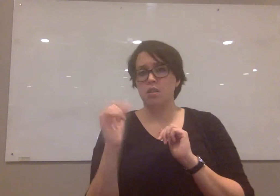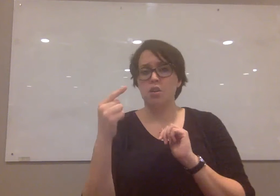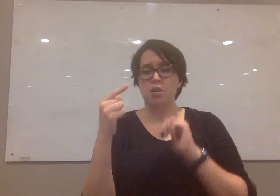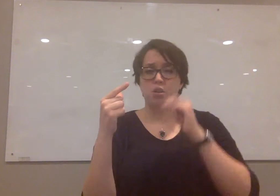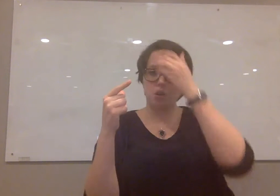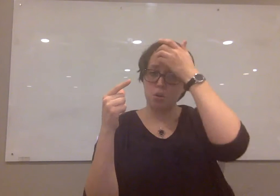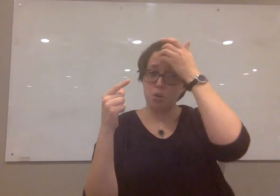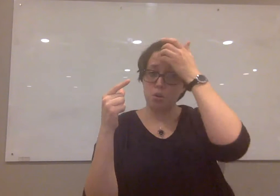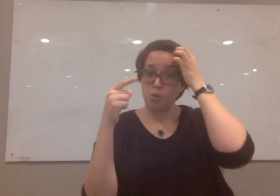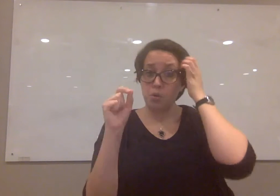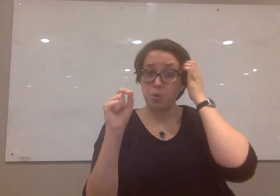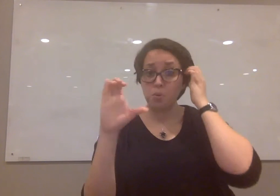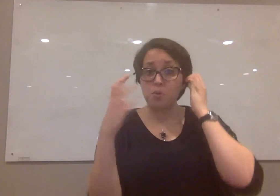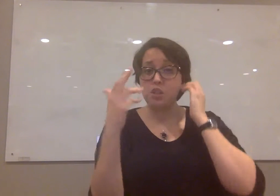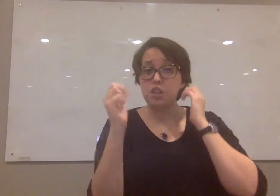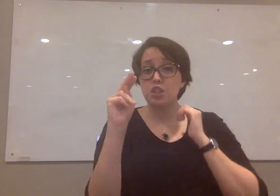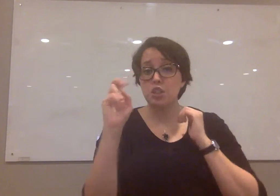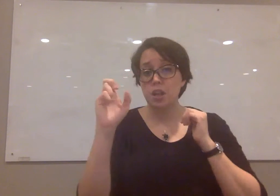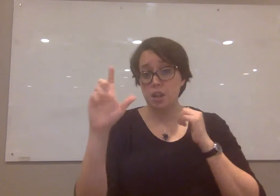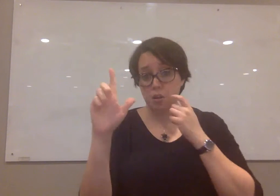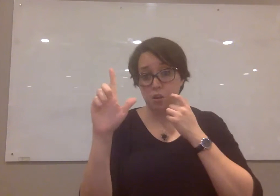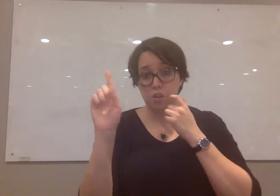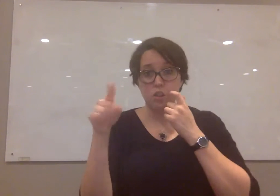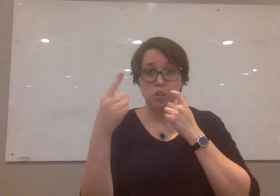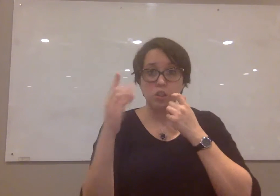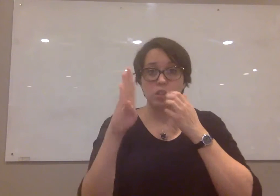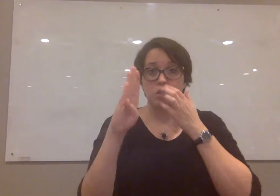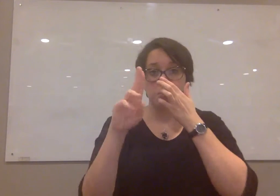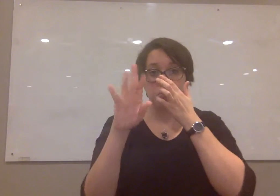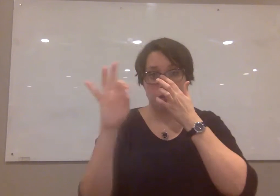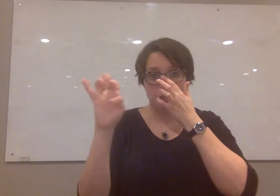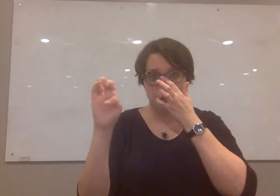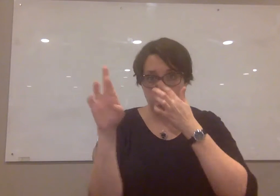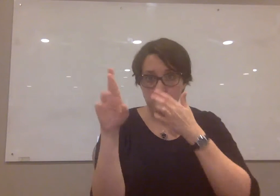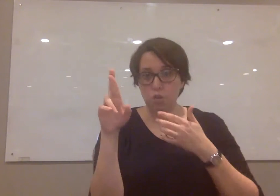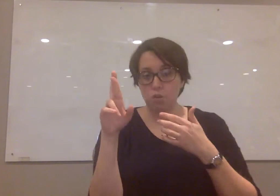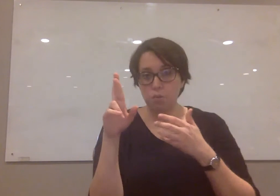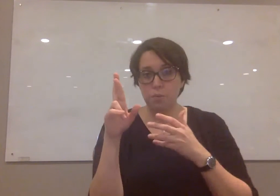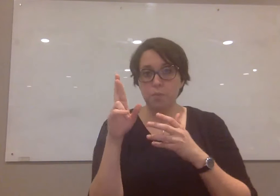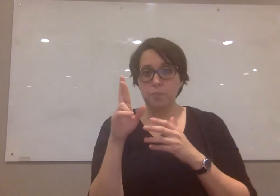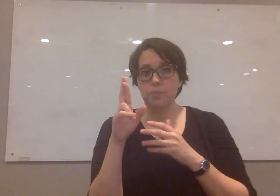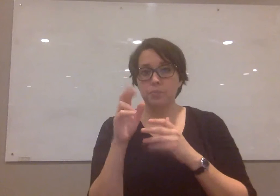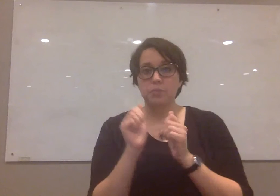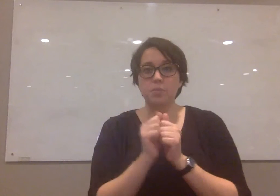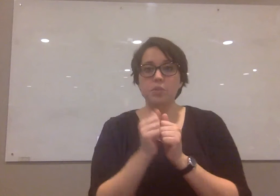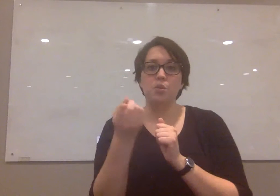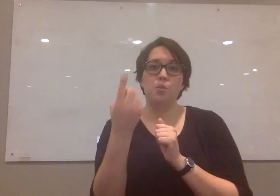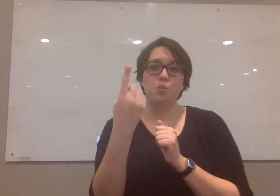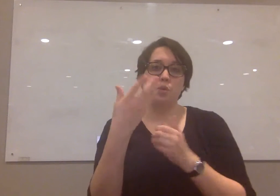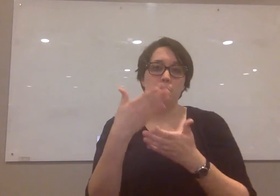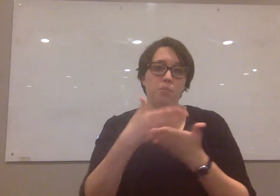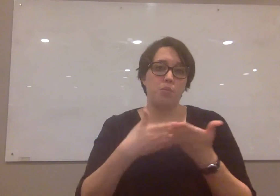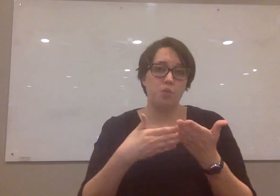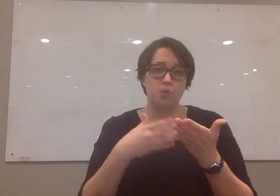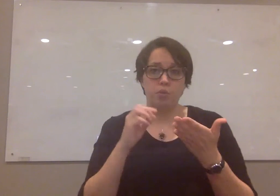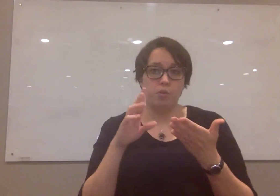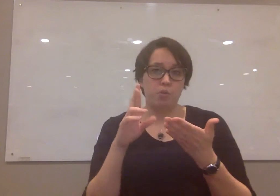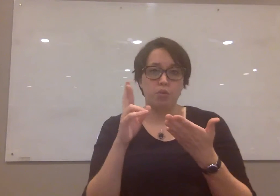Go channel that's just a buffer with, with like one element or however many elements you put on it to